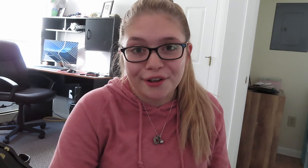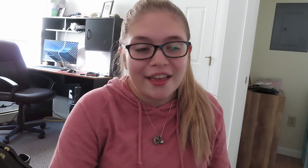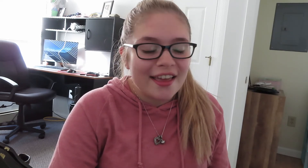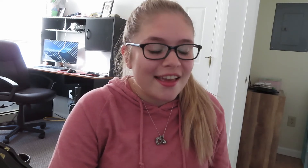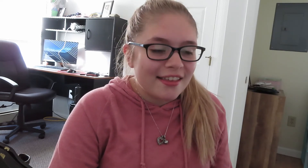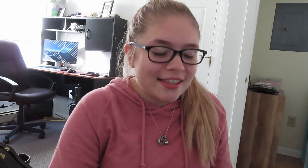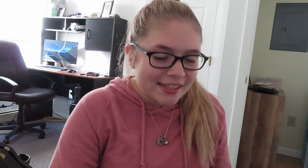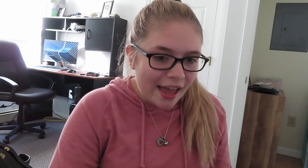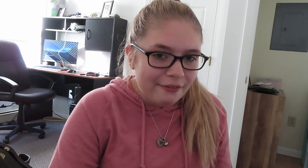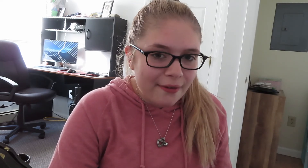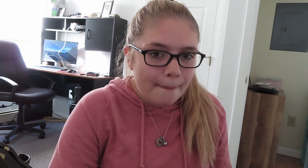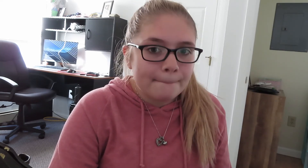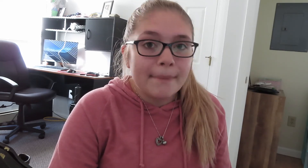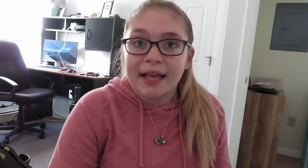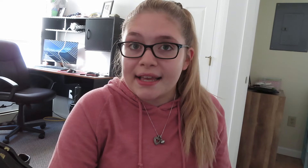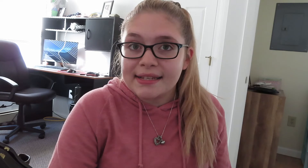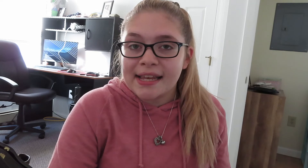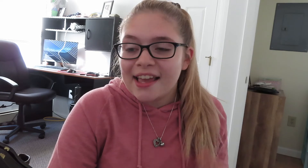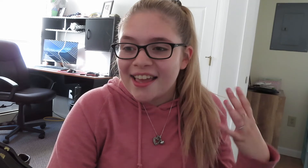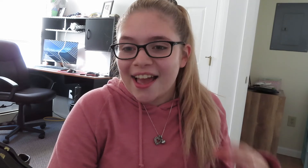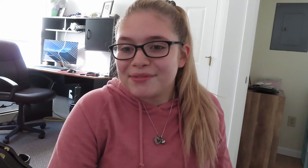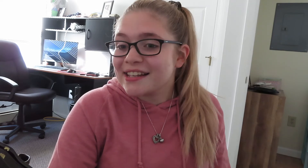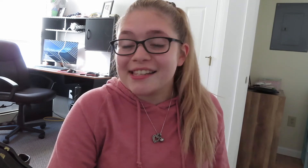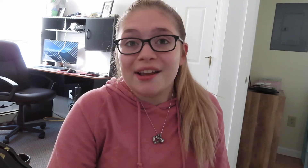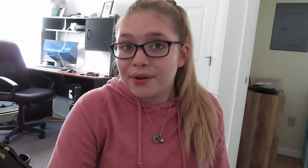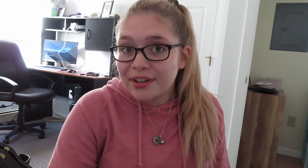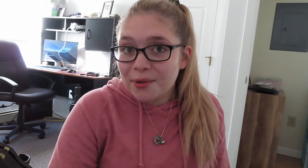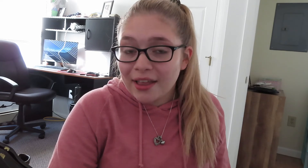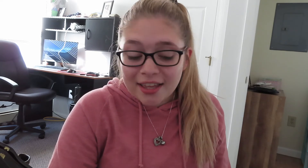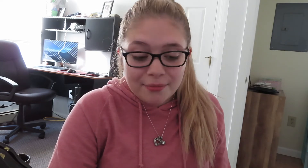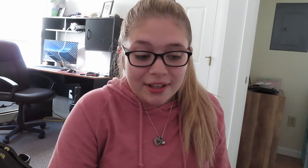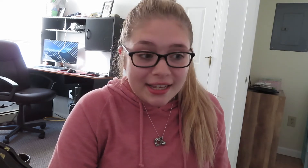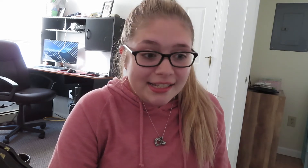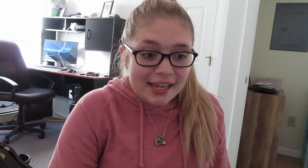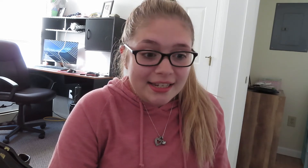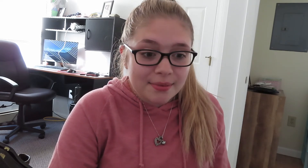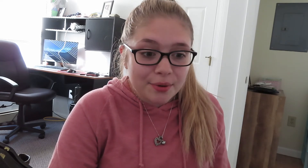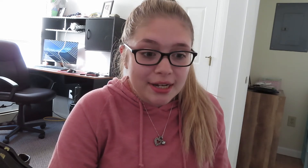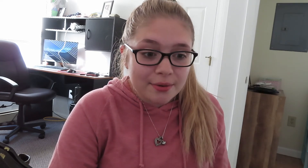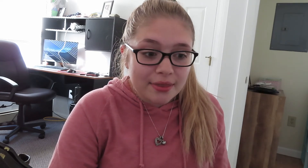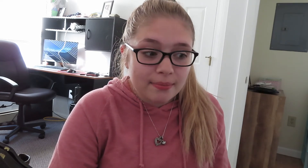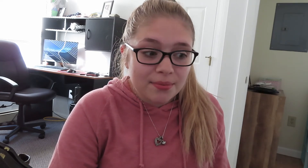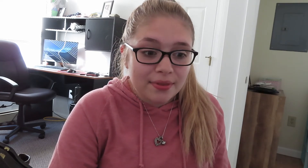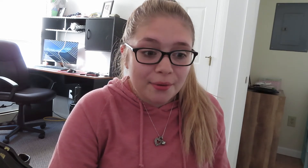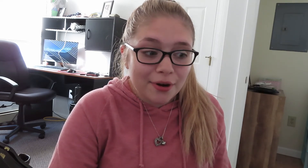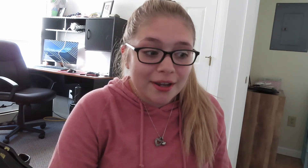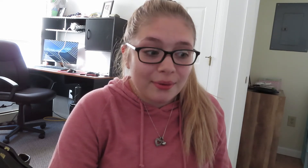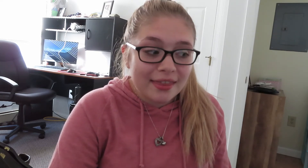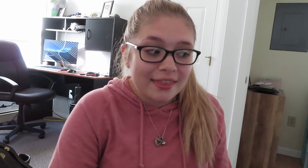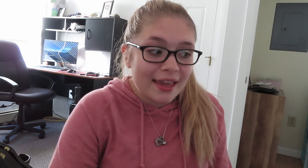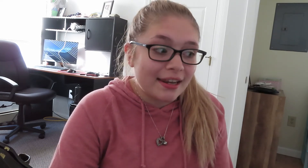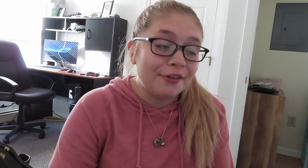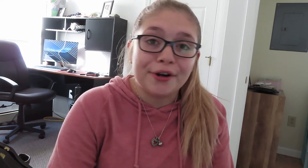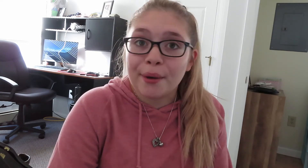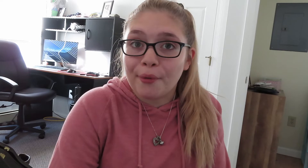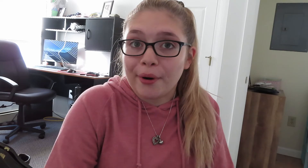stuff. But I'm just going to say it went really well. I'm really excited to be working with the people that I'm working with and learning more